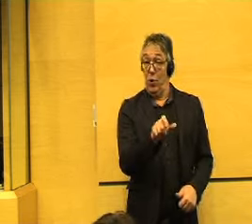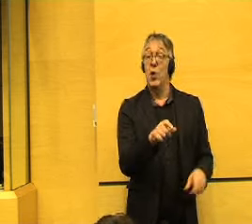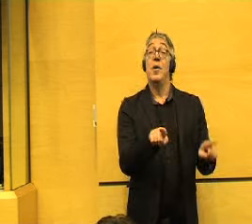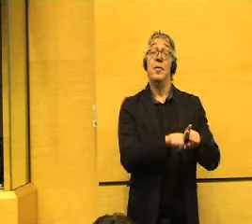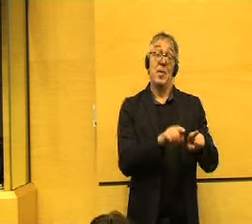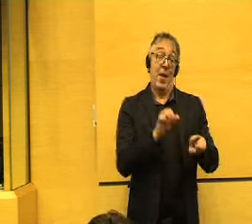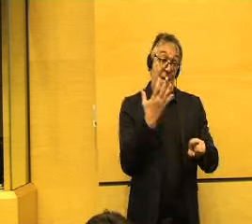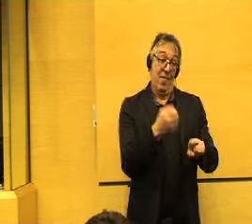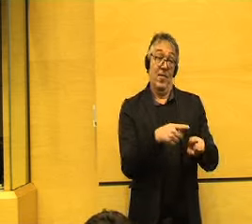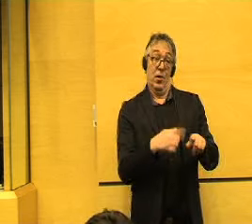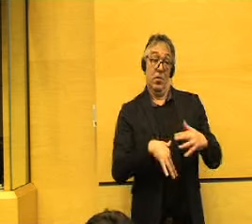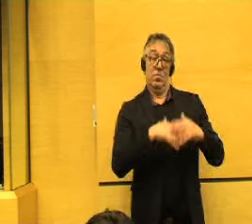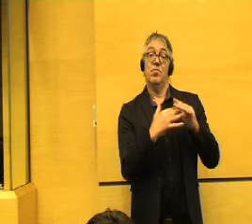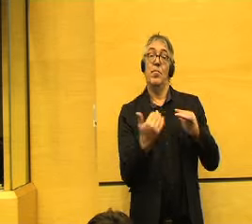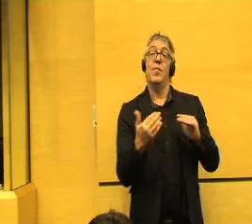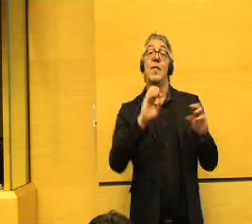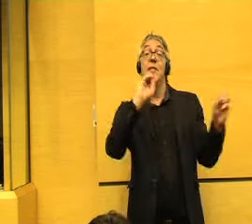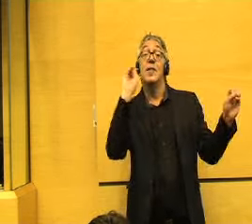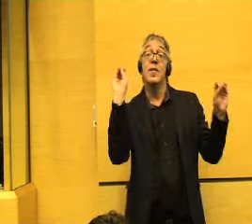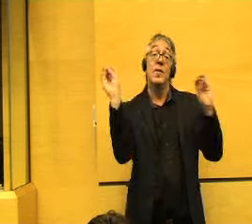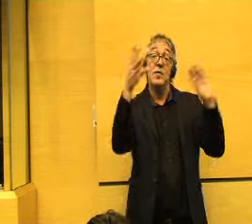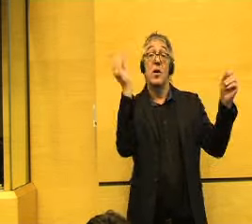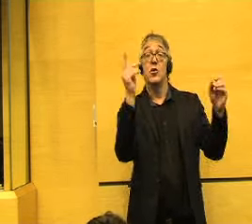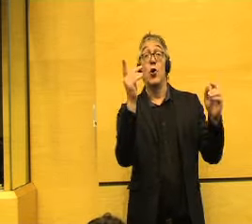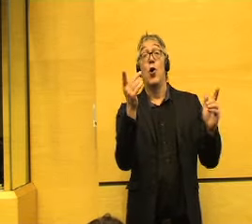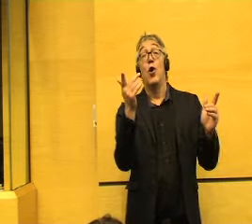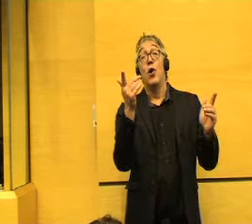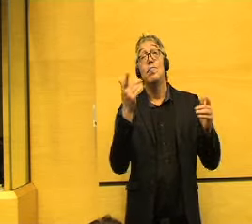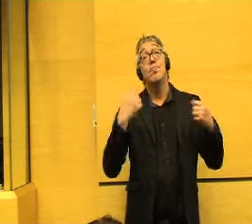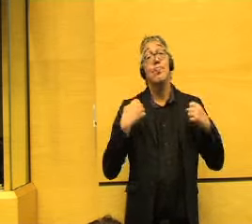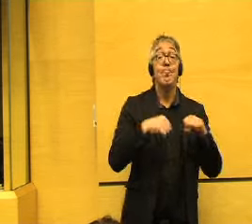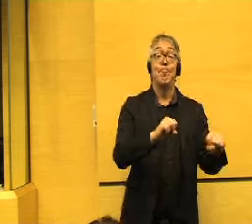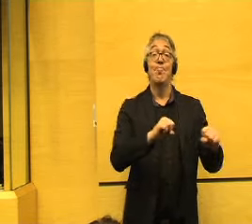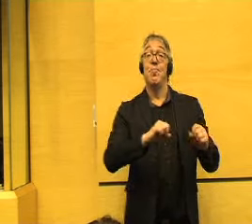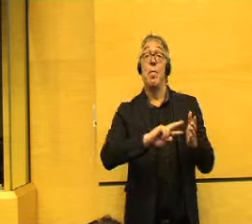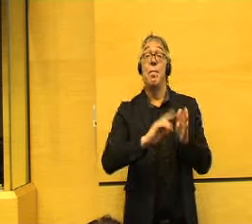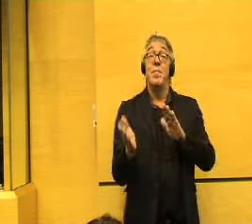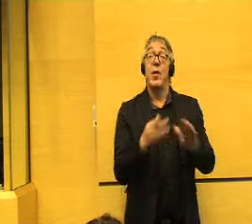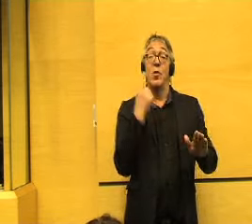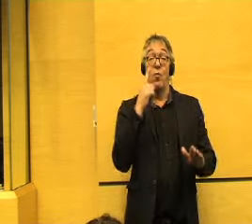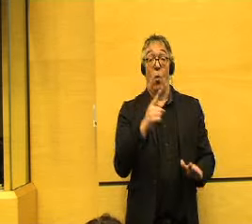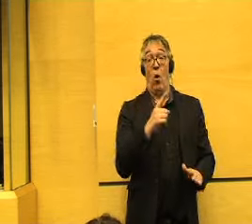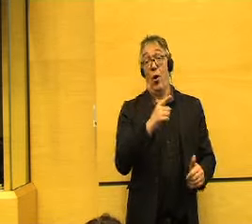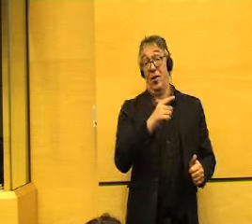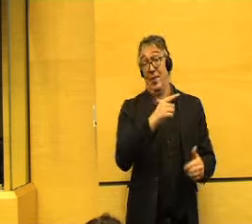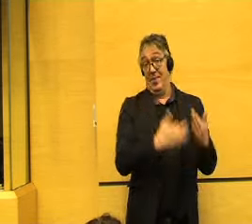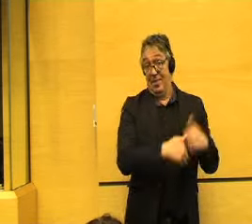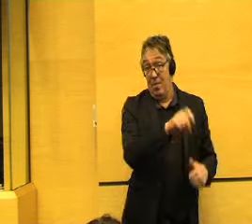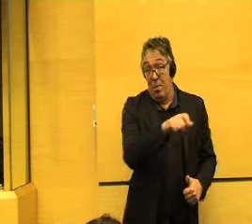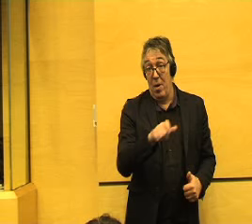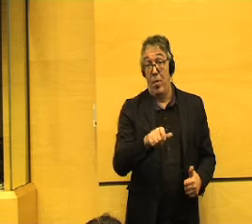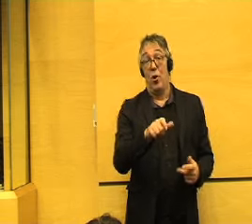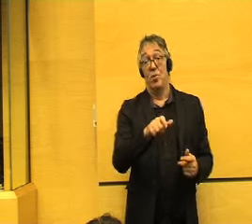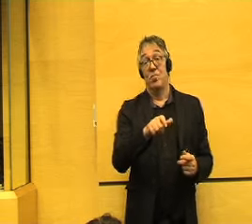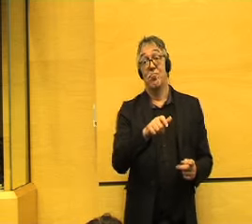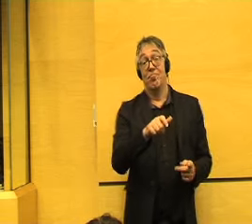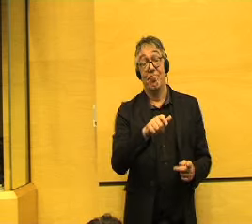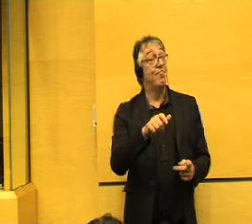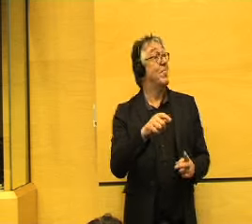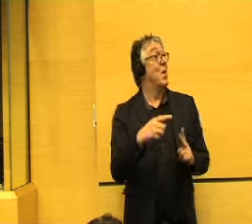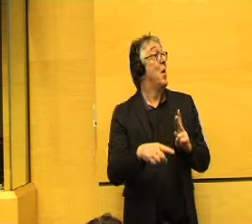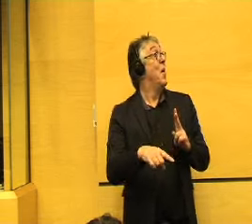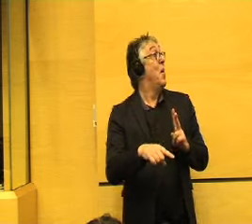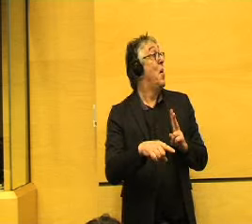prevention activities for persons with disabilities, families, and communities. Key elements of self-preparedness and